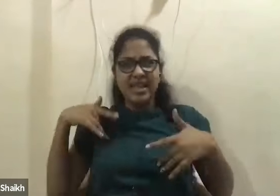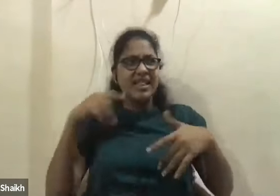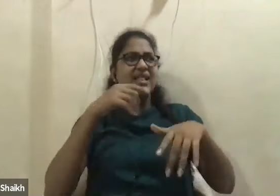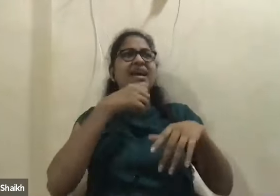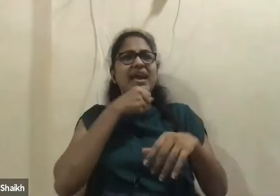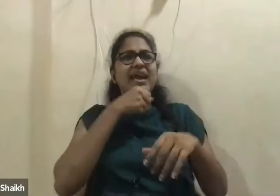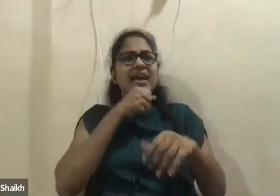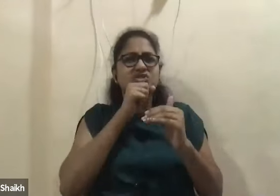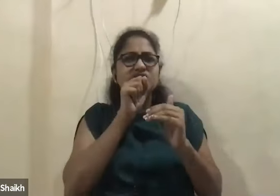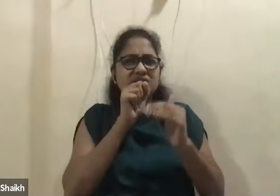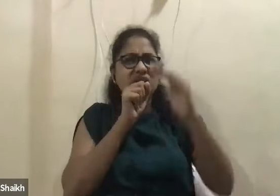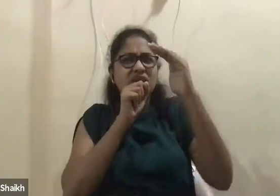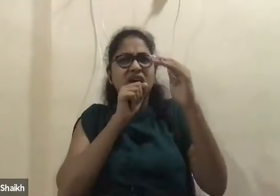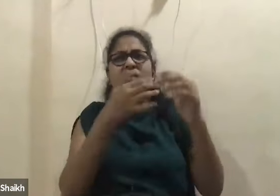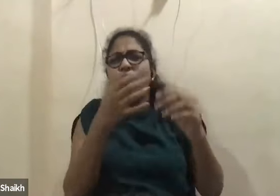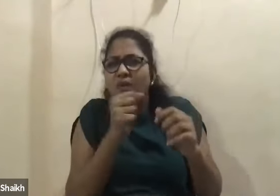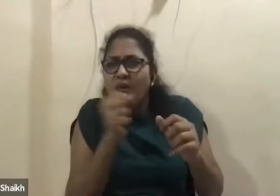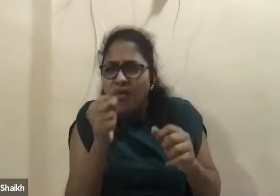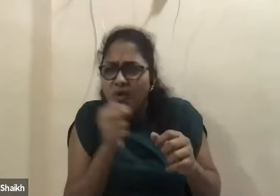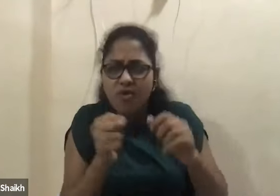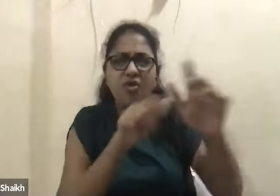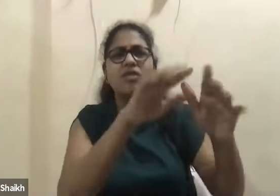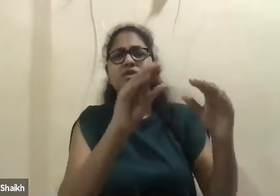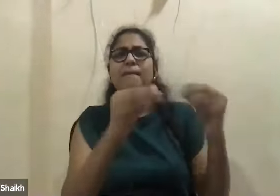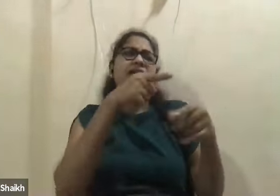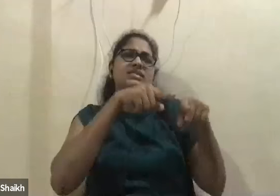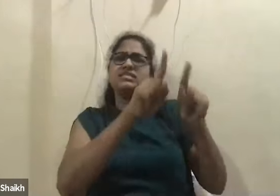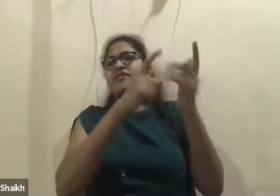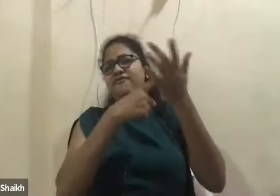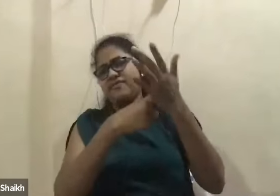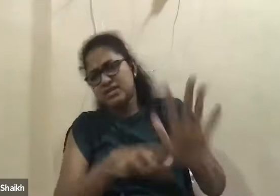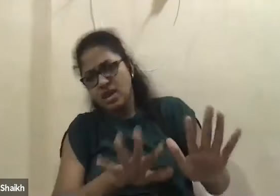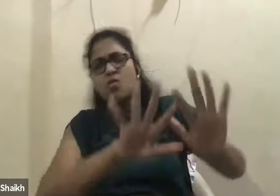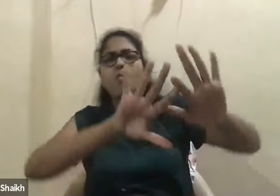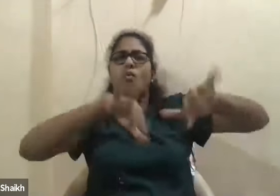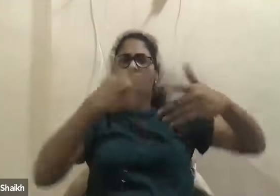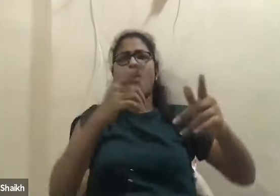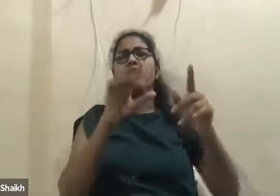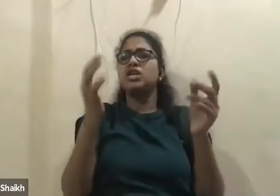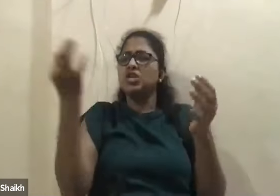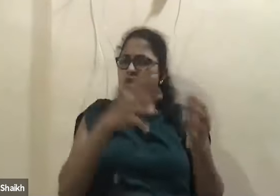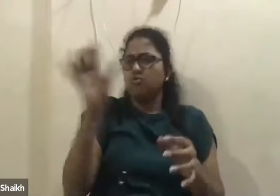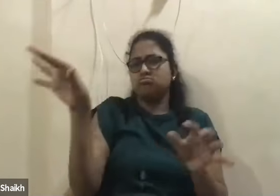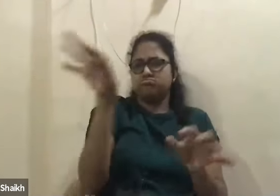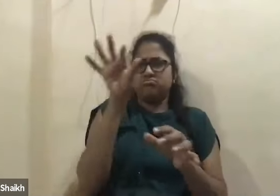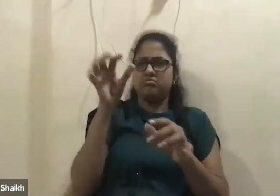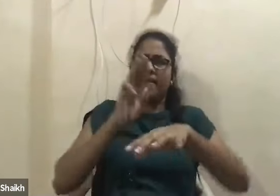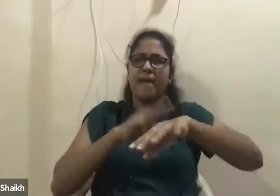then they can opt out, and then they can they can actually make new appointments. Right. Well within